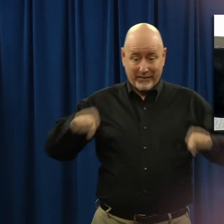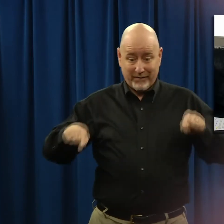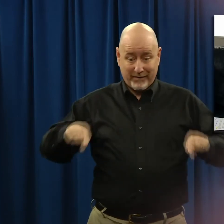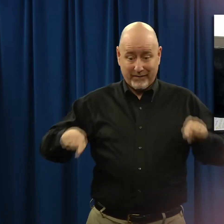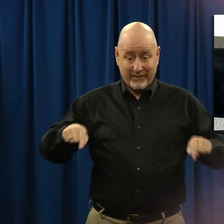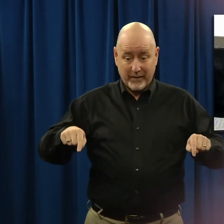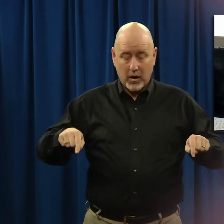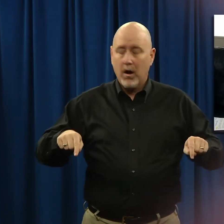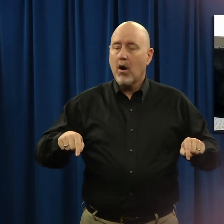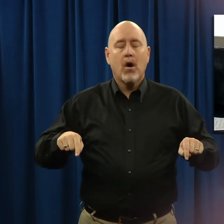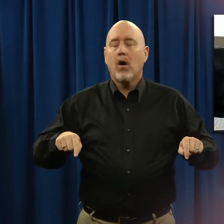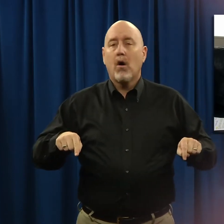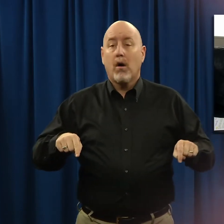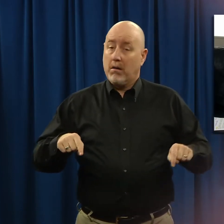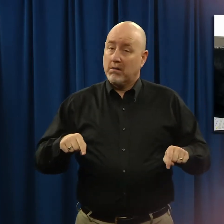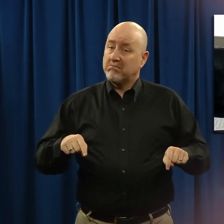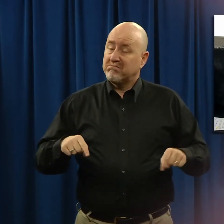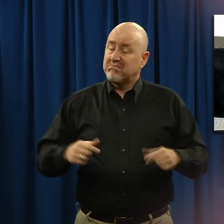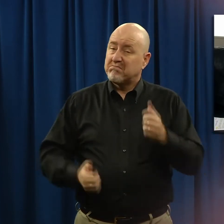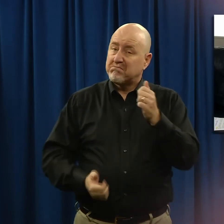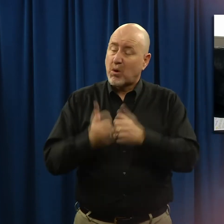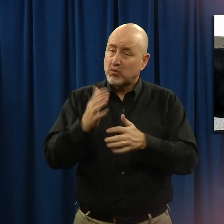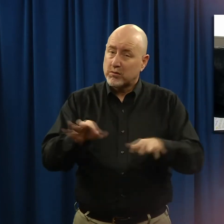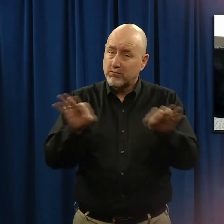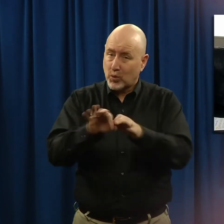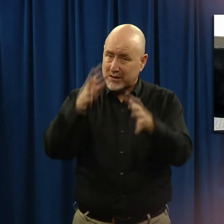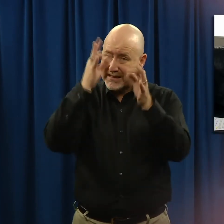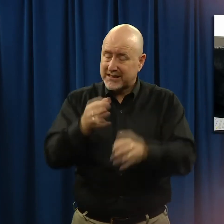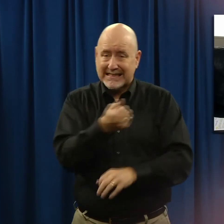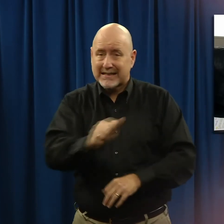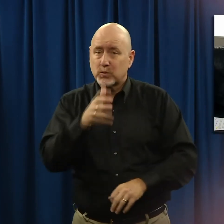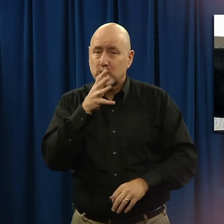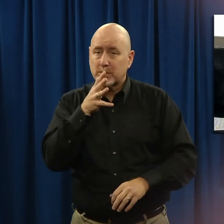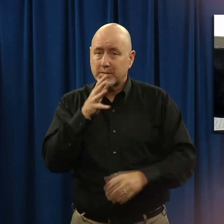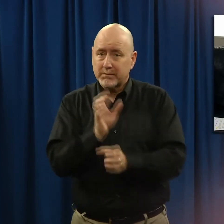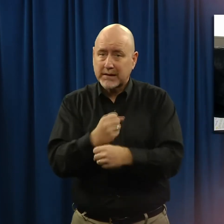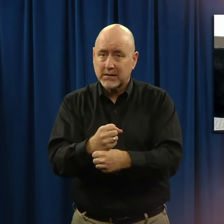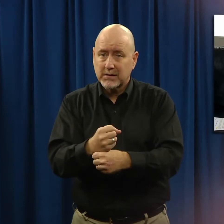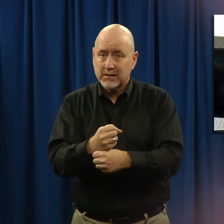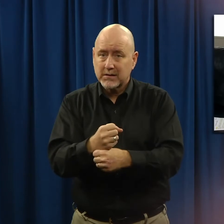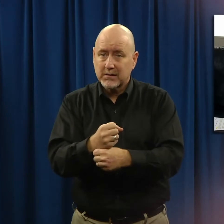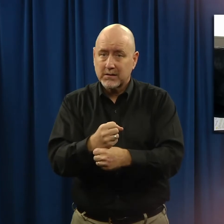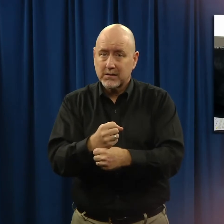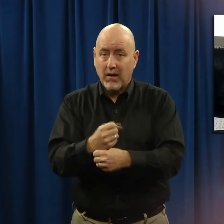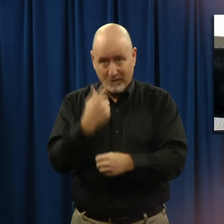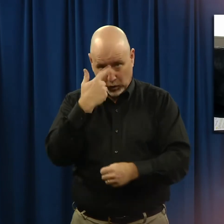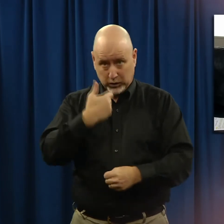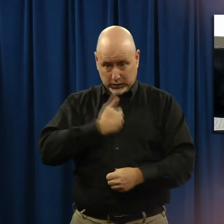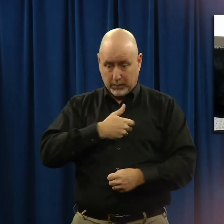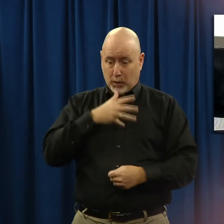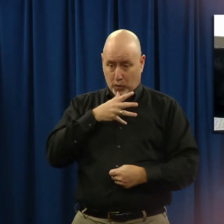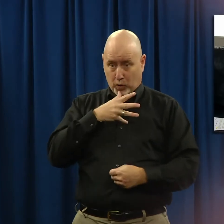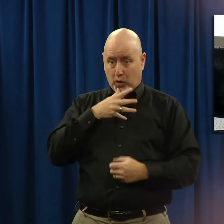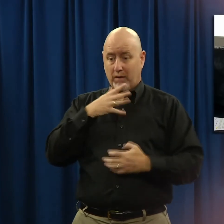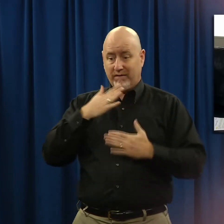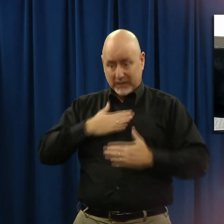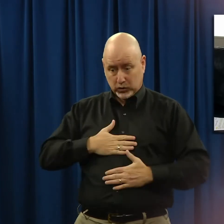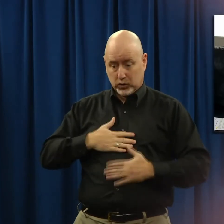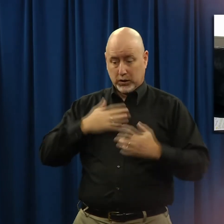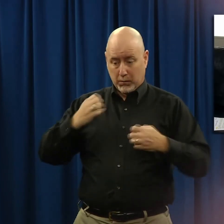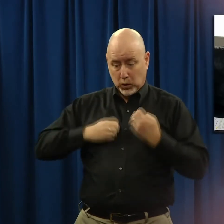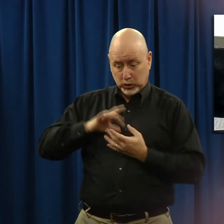may be one of the most important decisions a mother will ever make for her own physical, emotional,